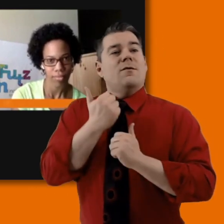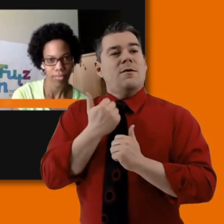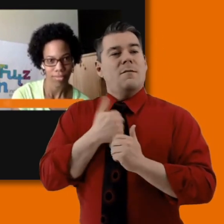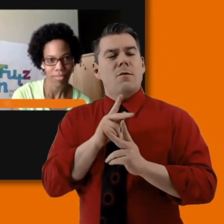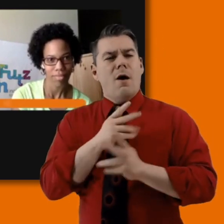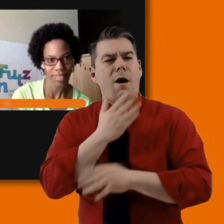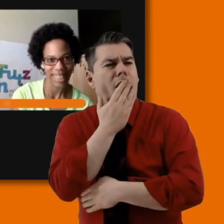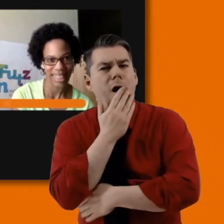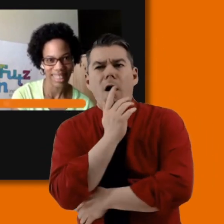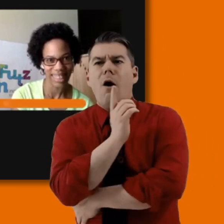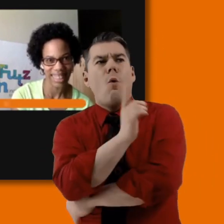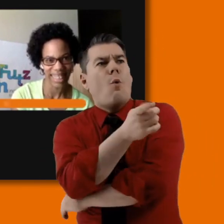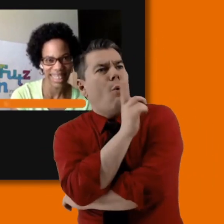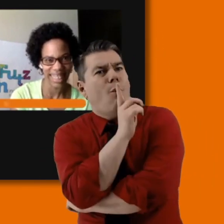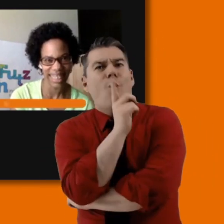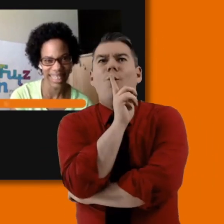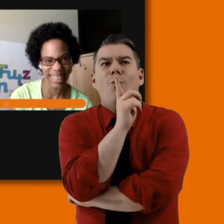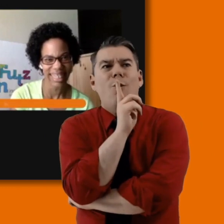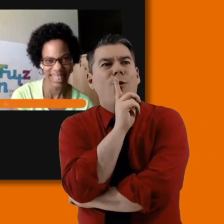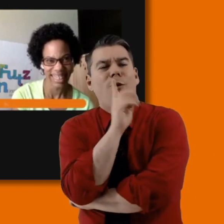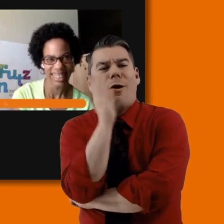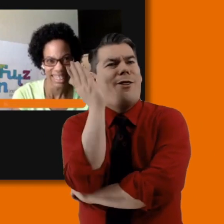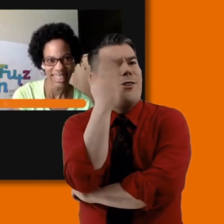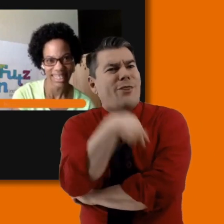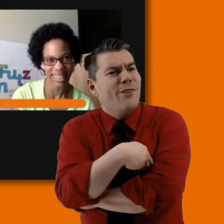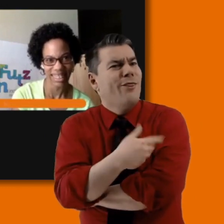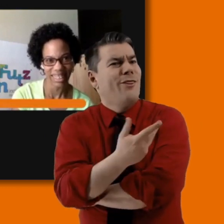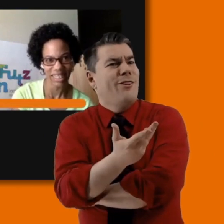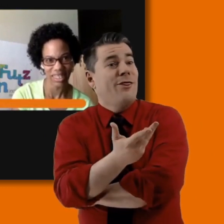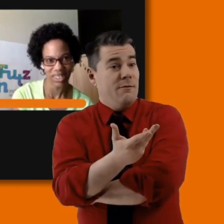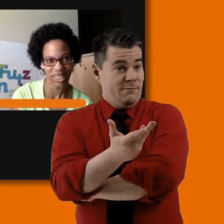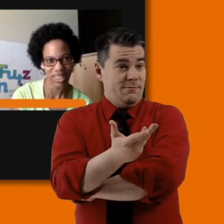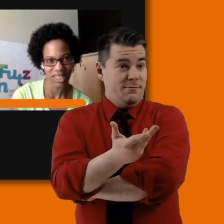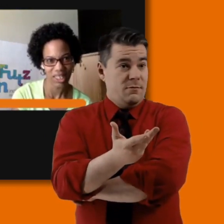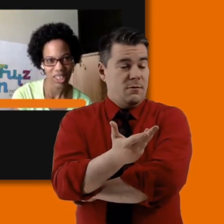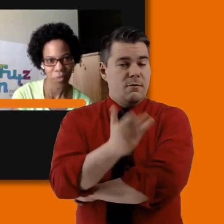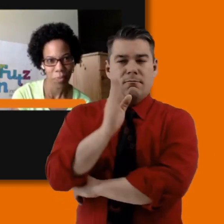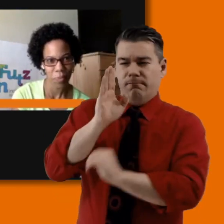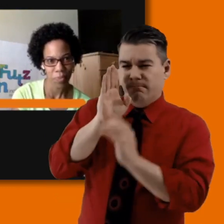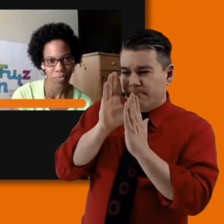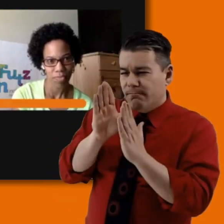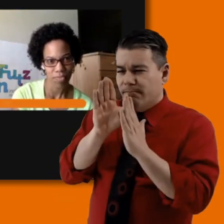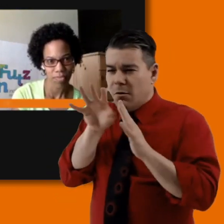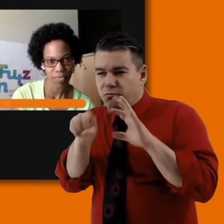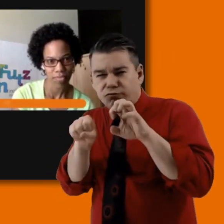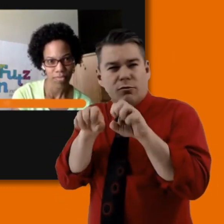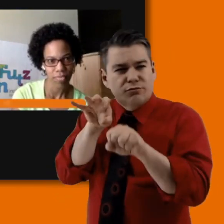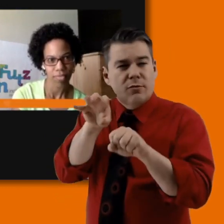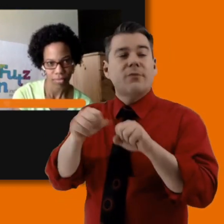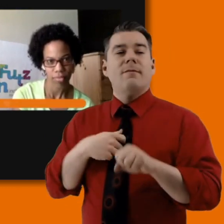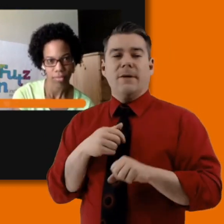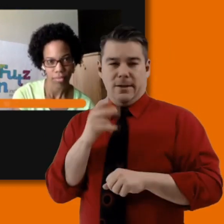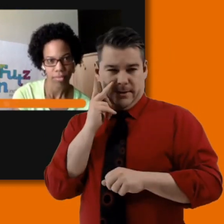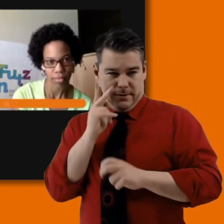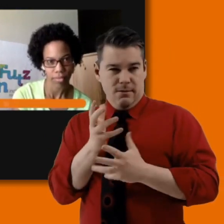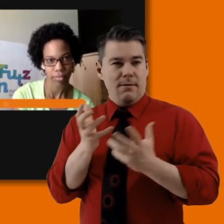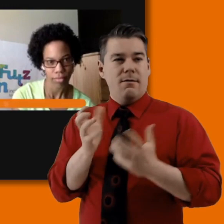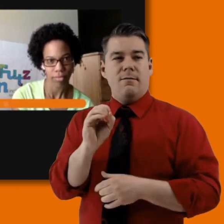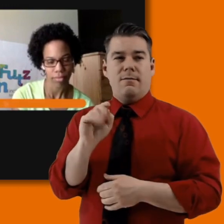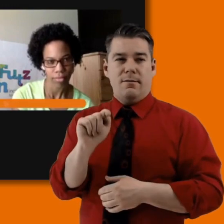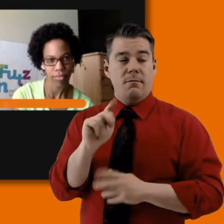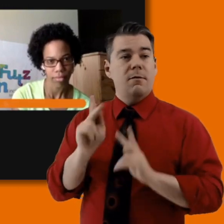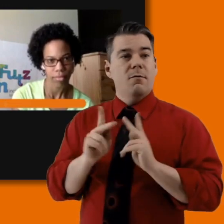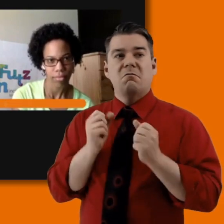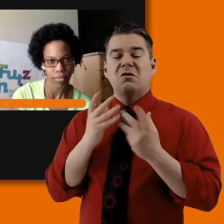Like, I never thought of it, even though it's right there in front of me, right? And I see a lot of that in OT, where people a lot of times are